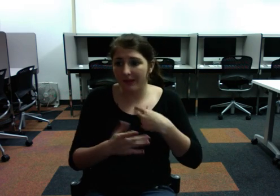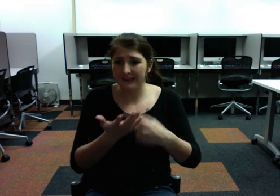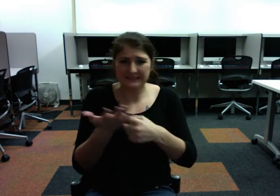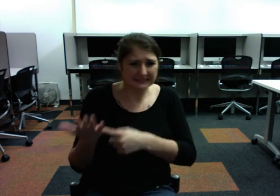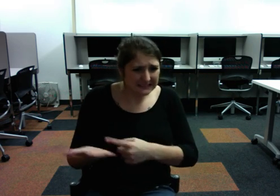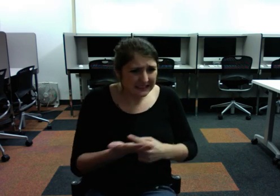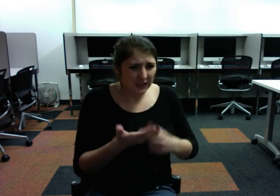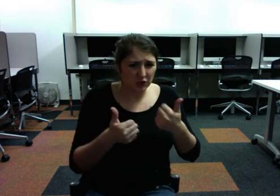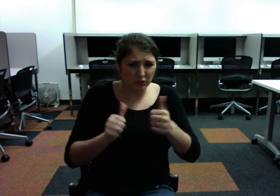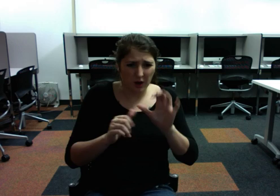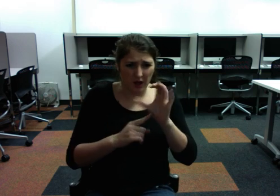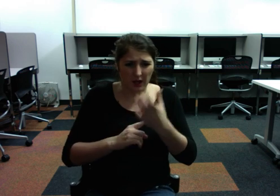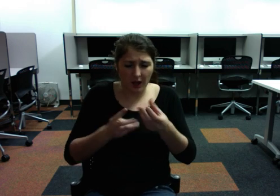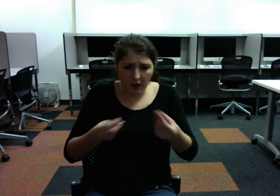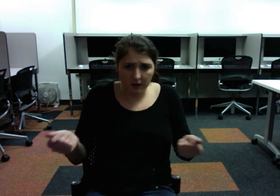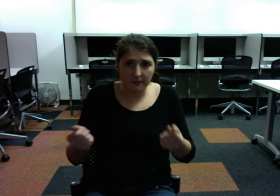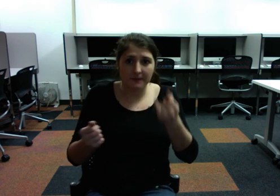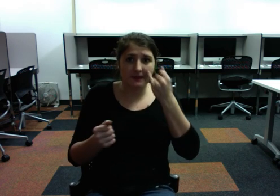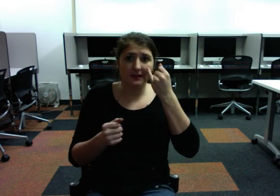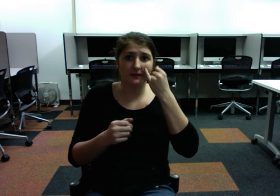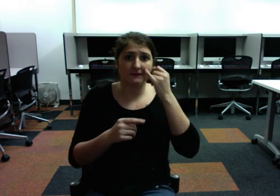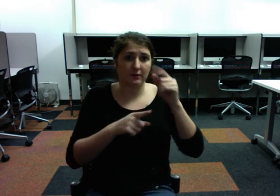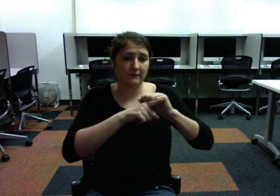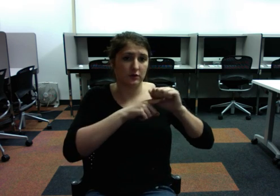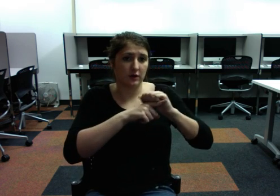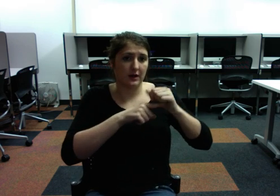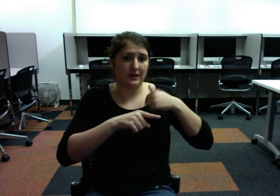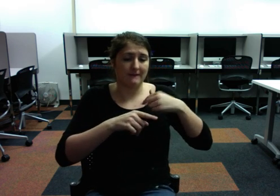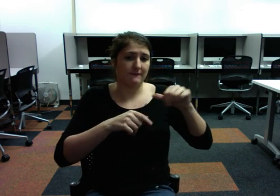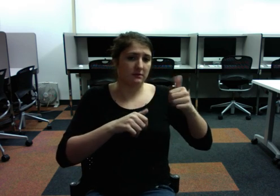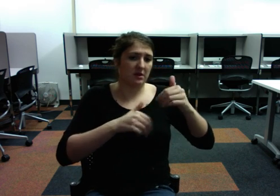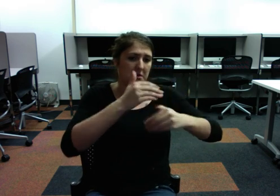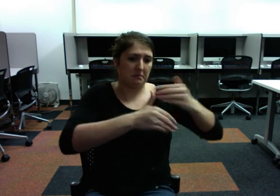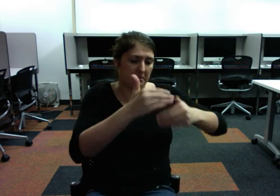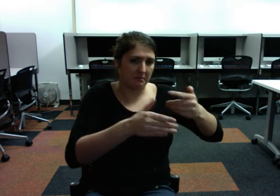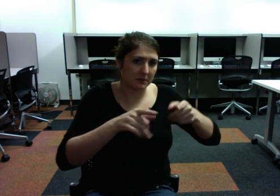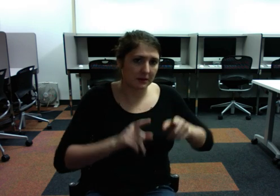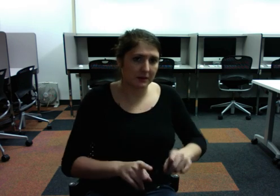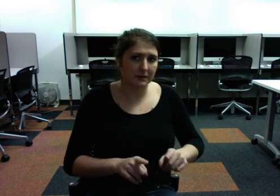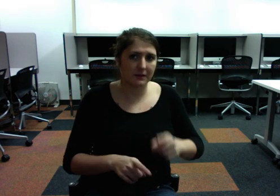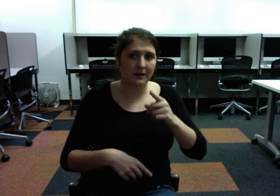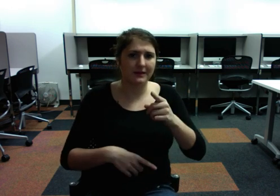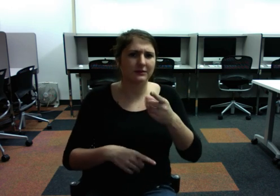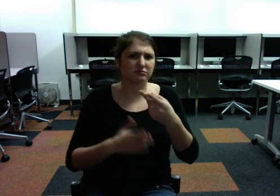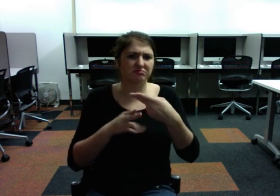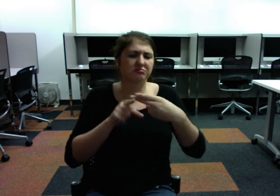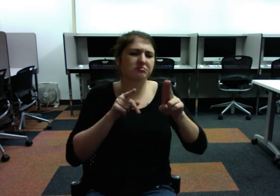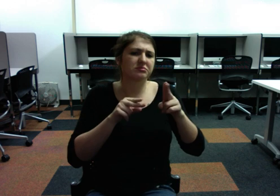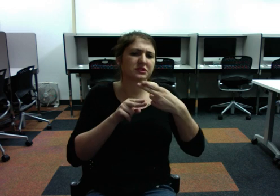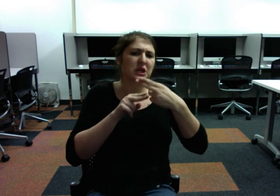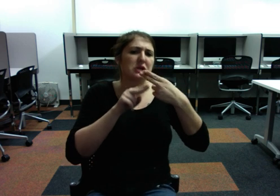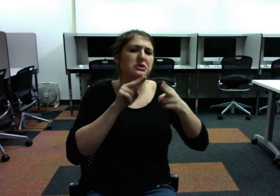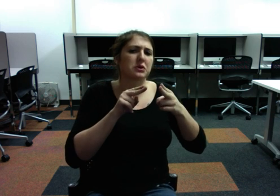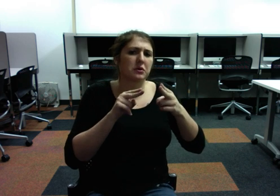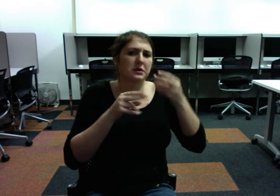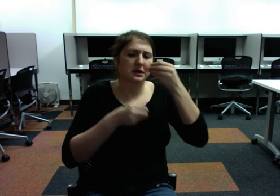have a trial, there's an appellate process that goes on. But this is just a little brief overview for you of the civil process. What I tell my clients